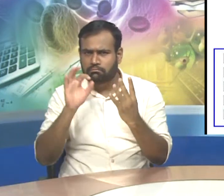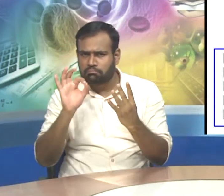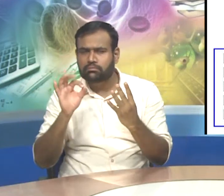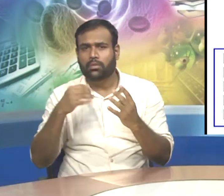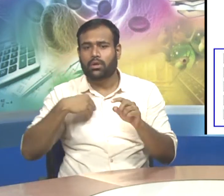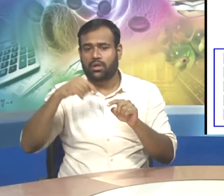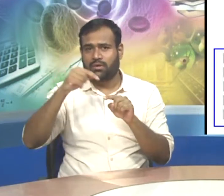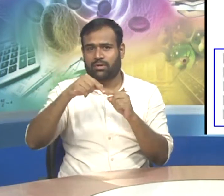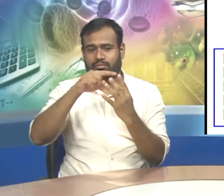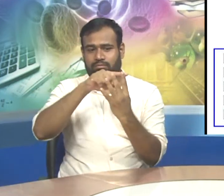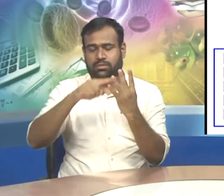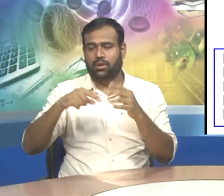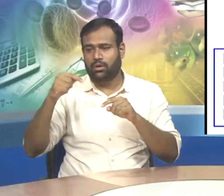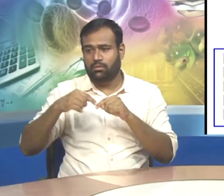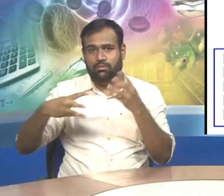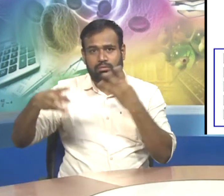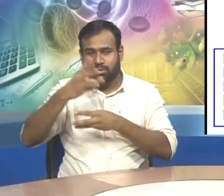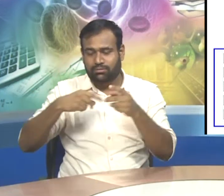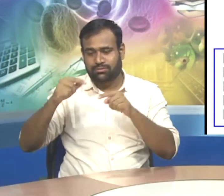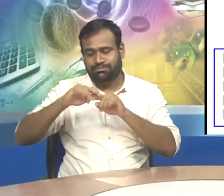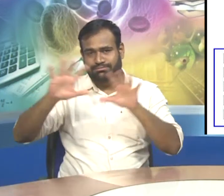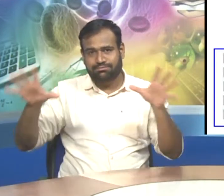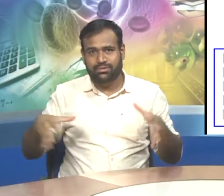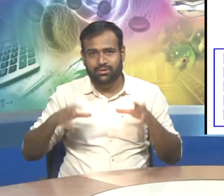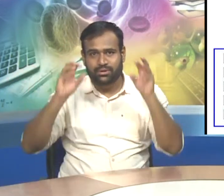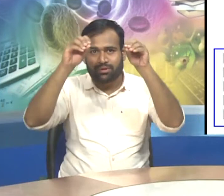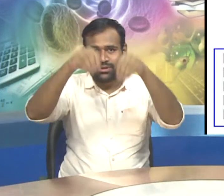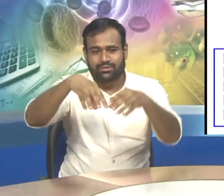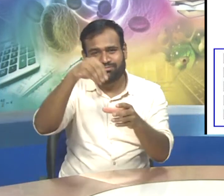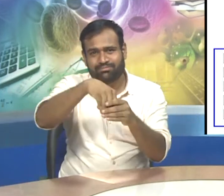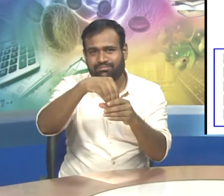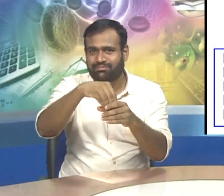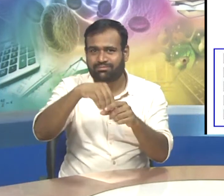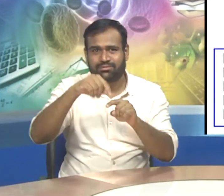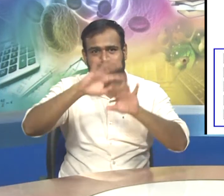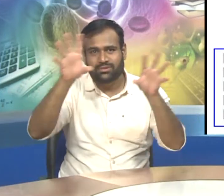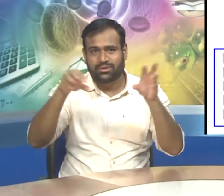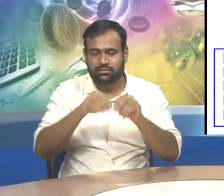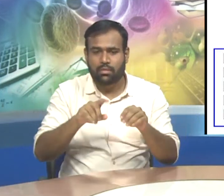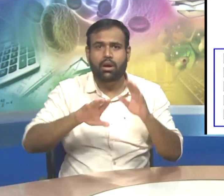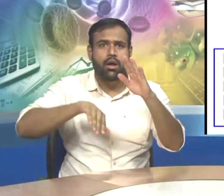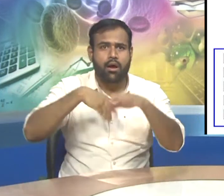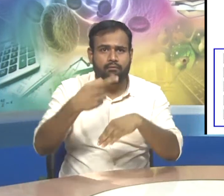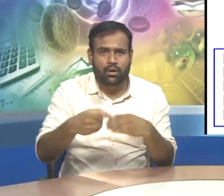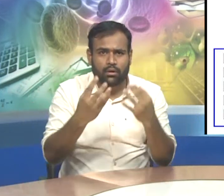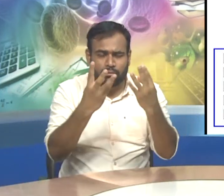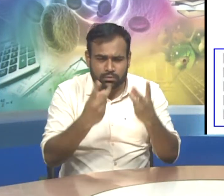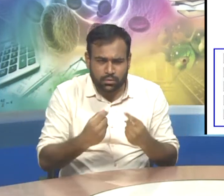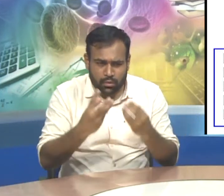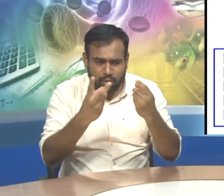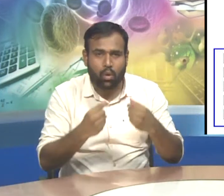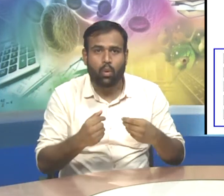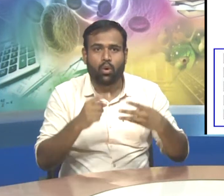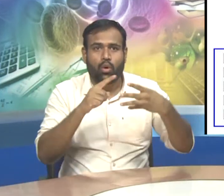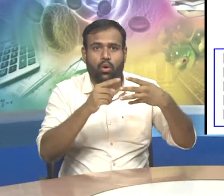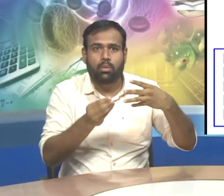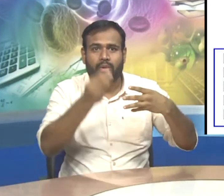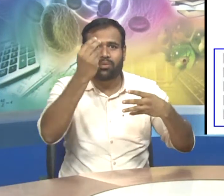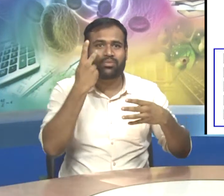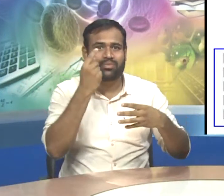a rank choice ballot that is used. In this, each